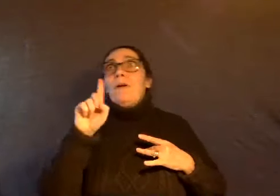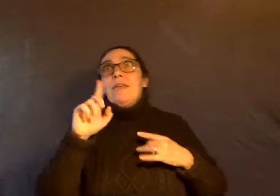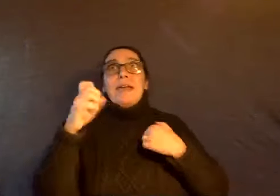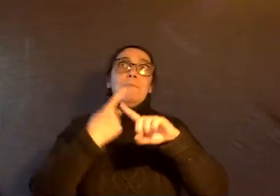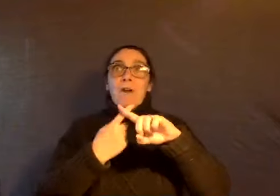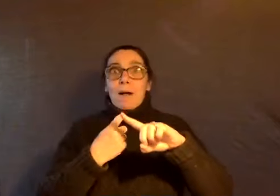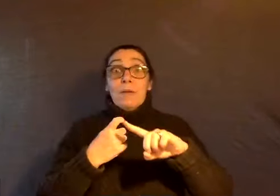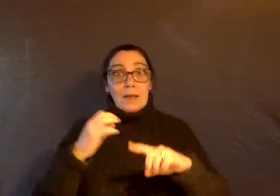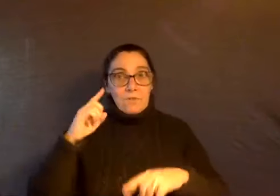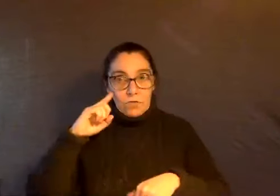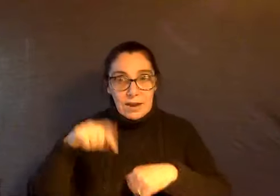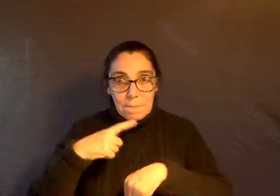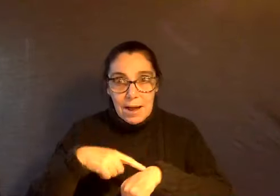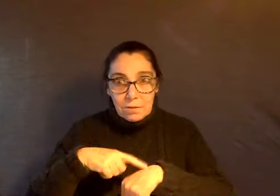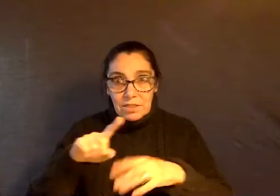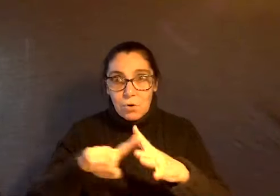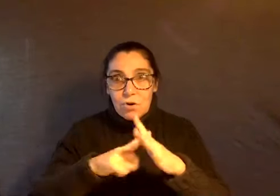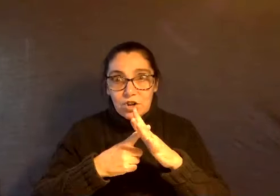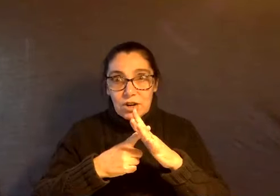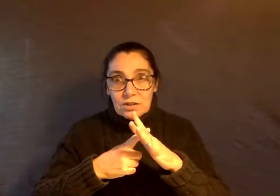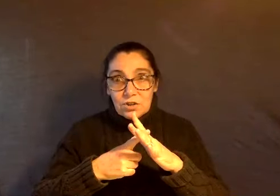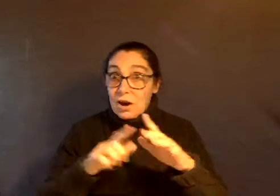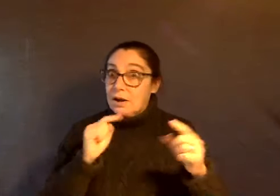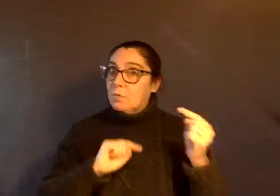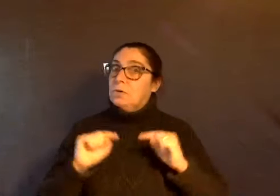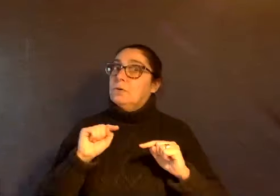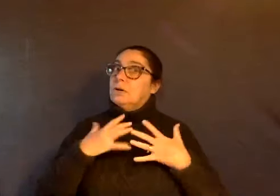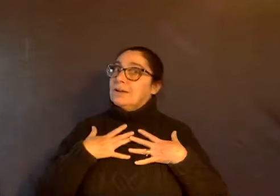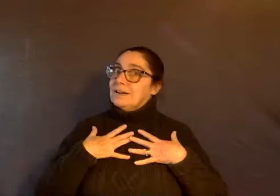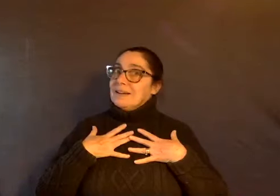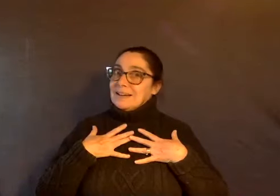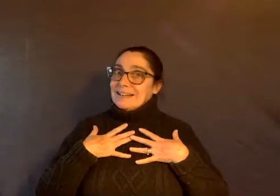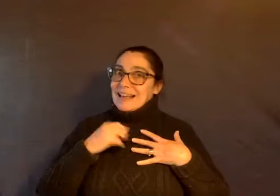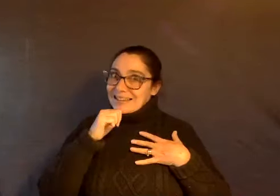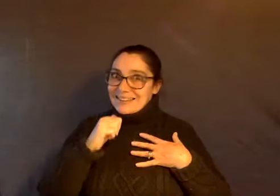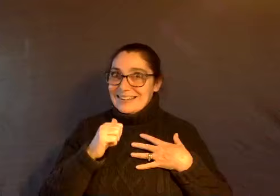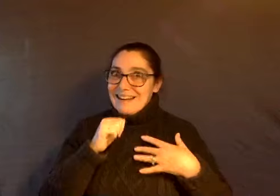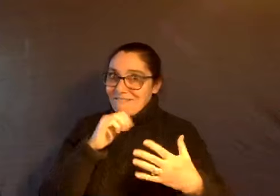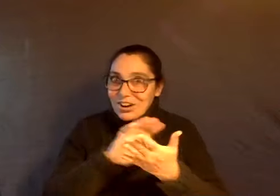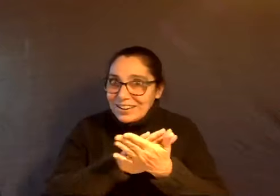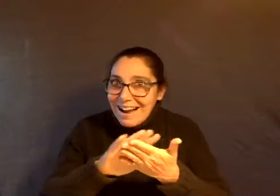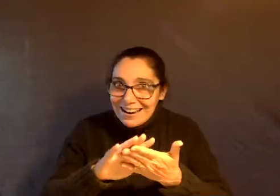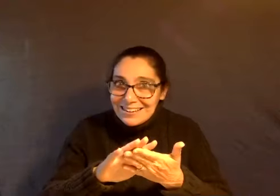where they came from, if you think about the origins, you're kind of, whoa, That's not very nice.